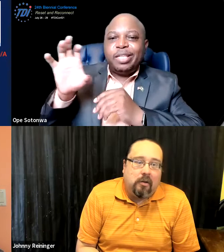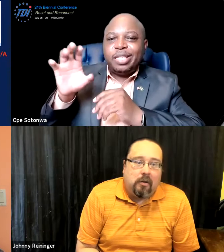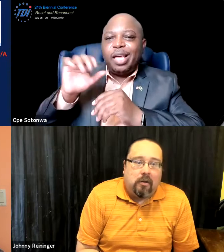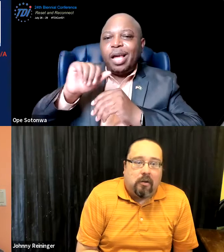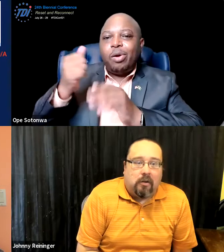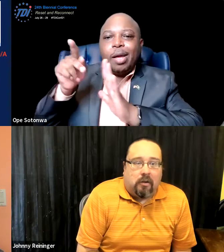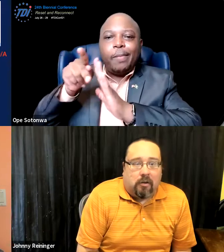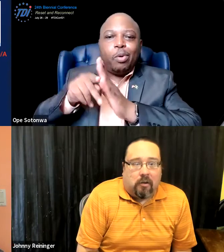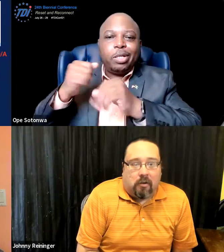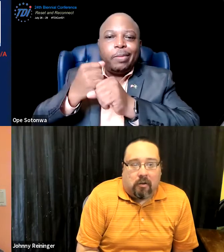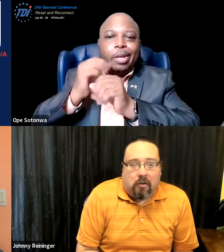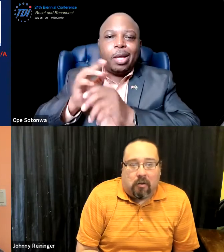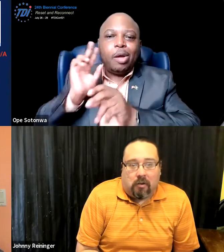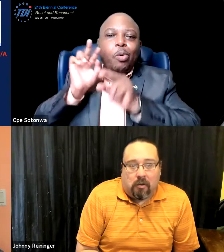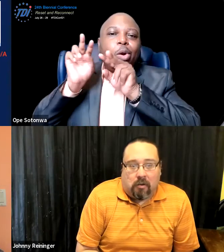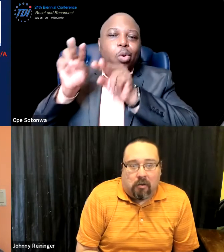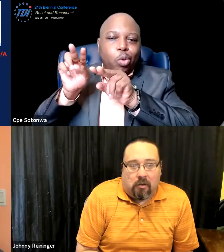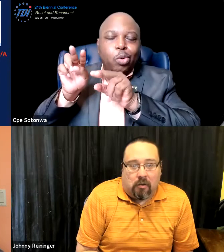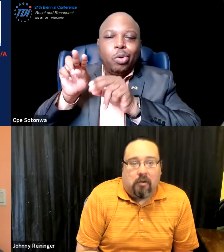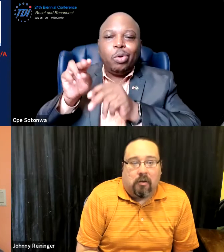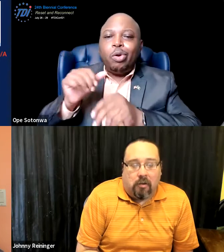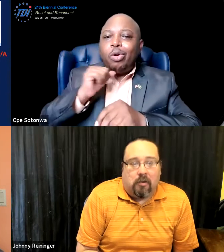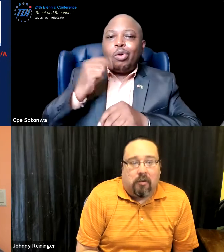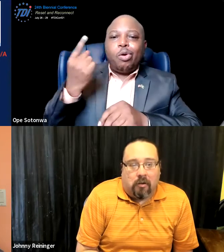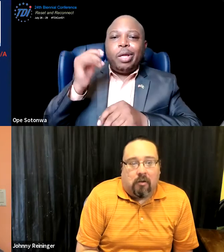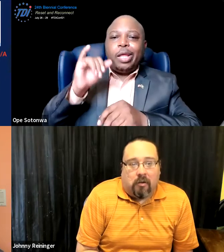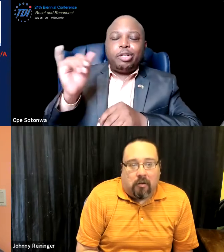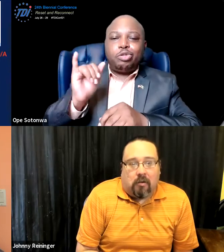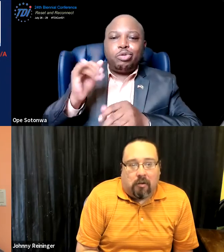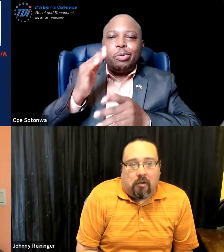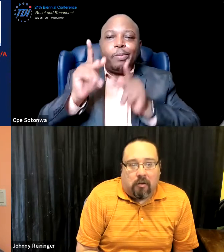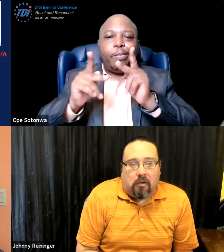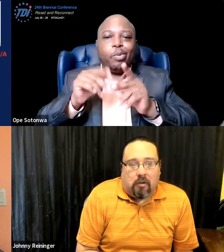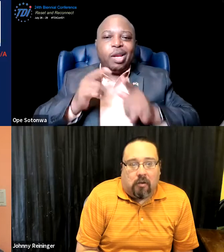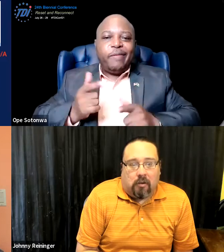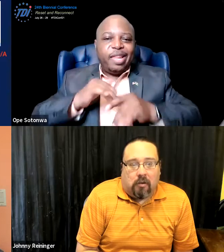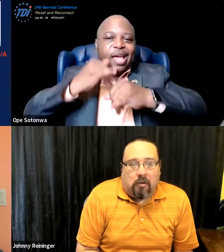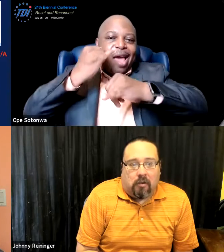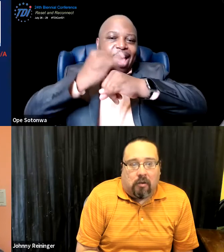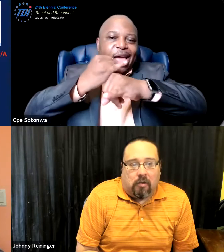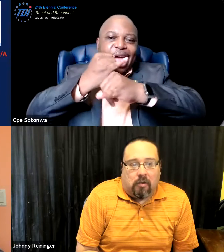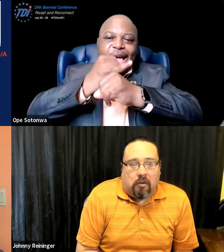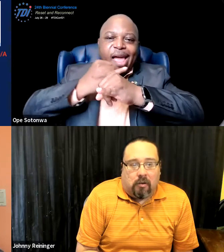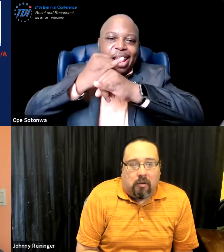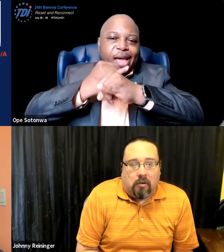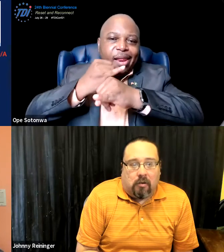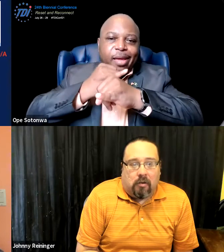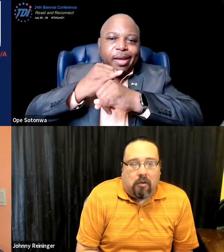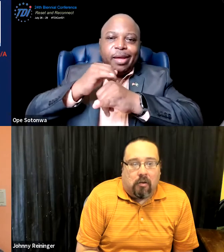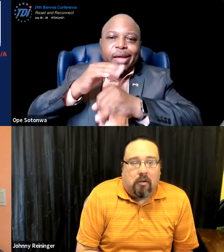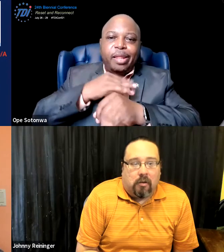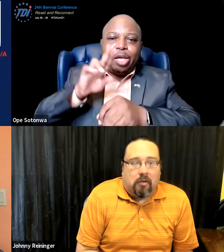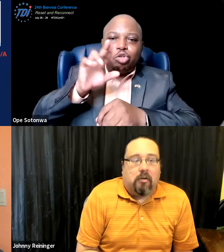something that hopefully the FCC and other policymakers will take a look at. It's not only that too, but there are people out there that are